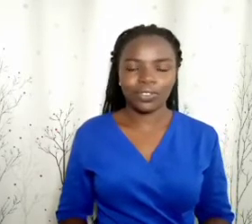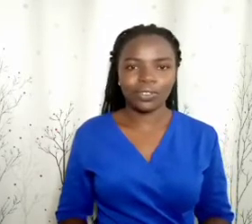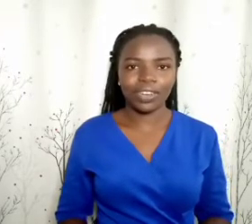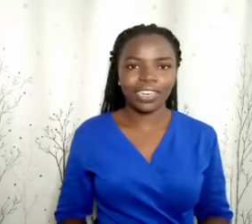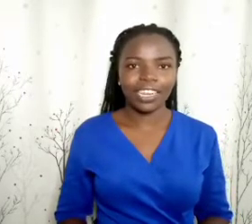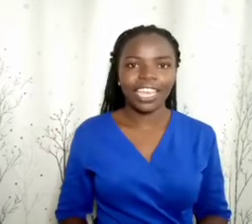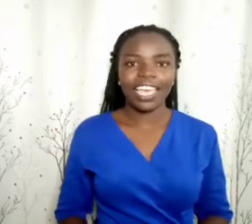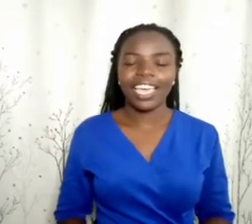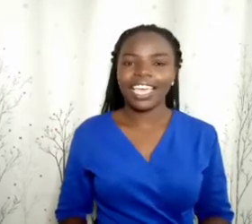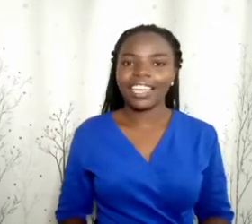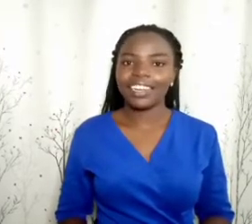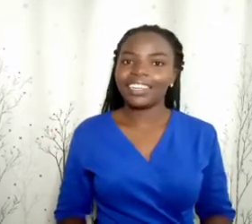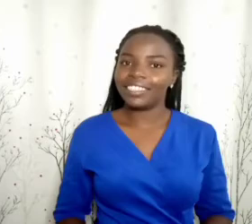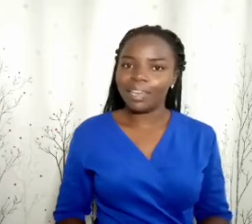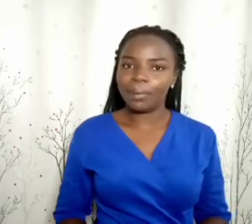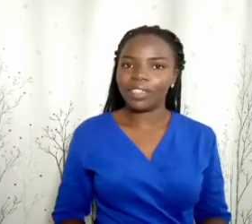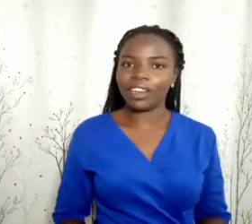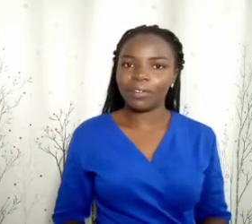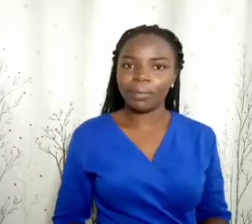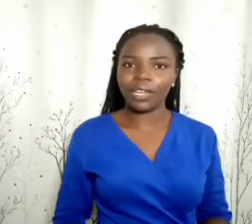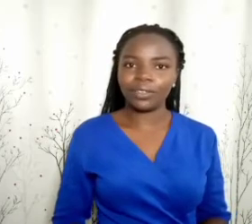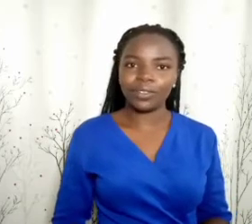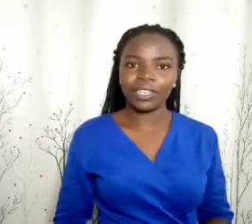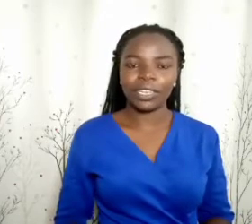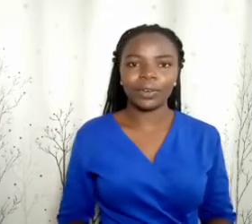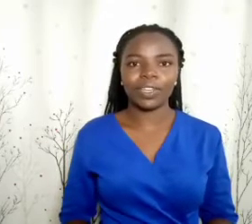screen and tap on the round button in order to